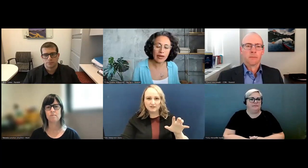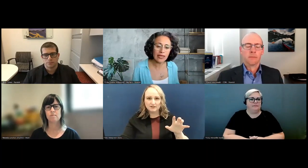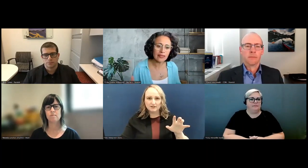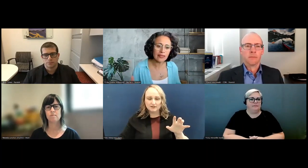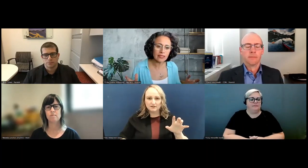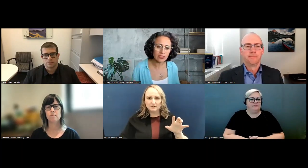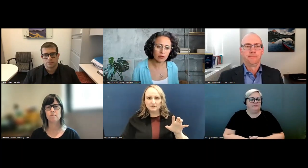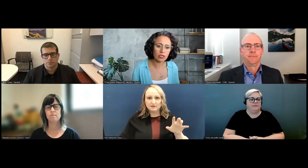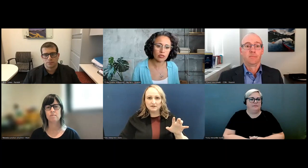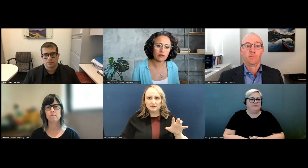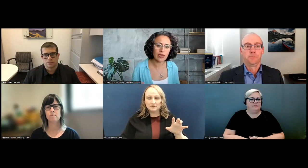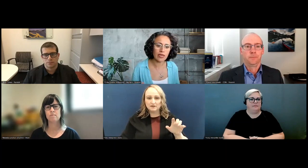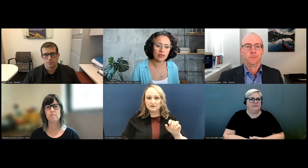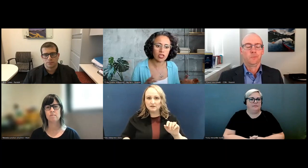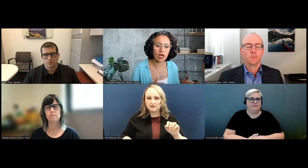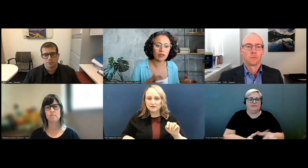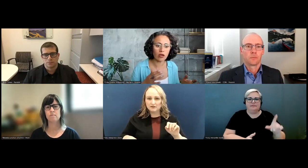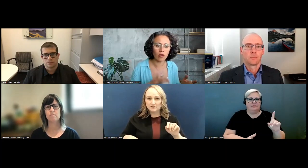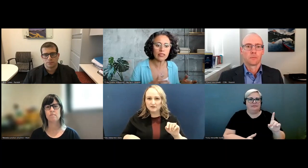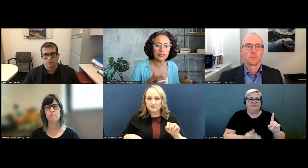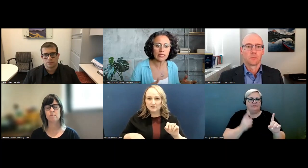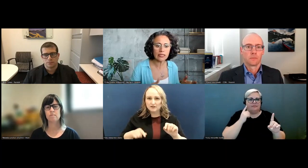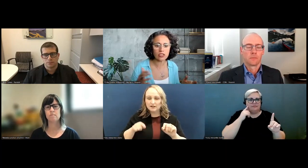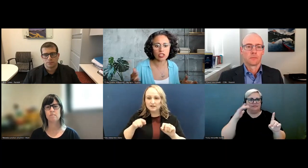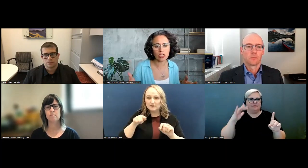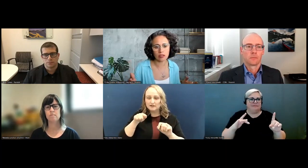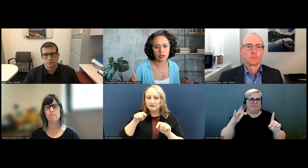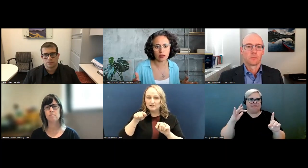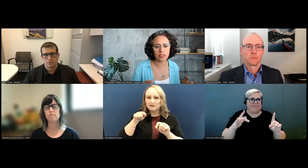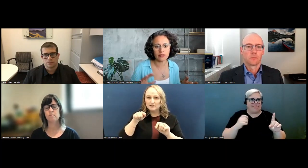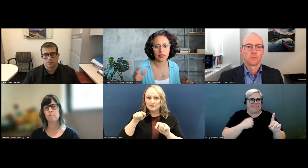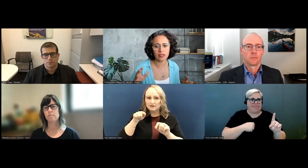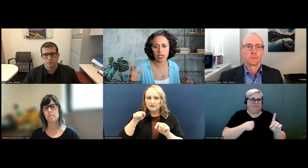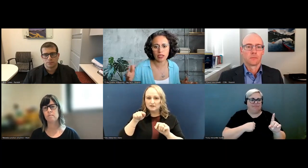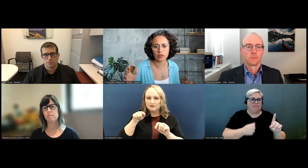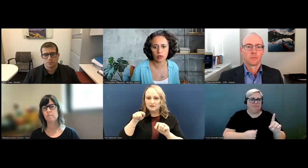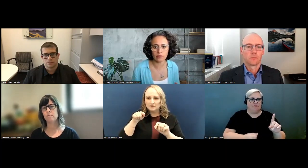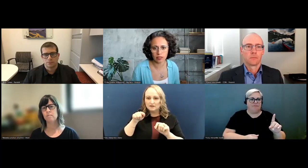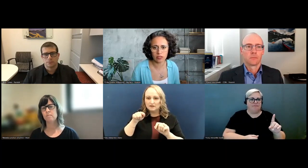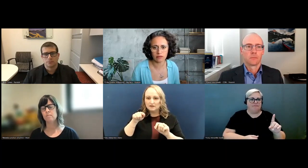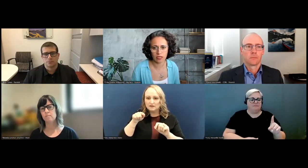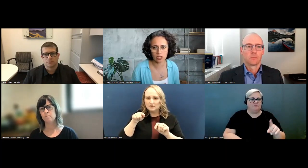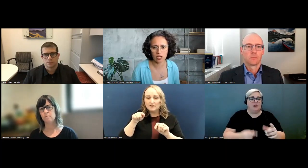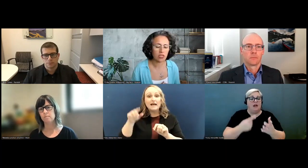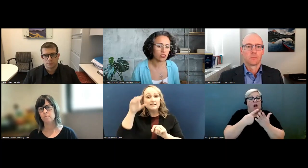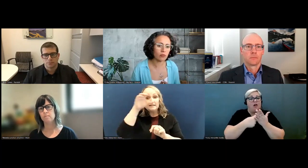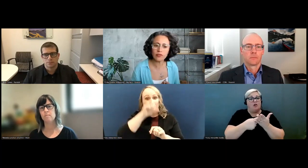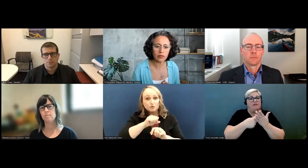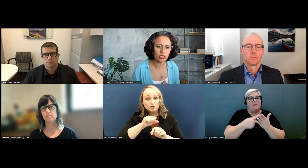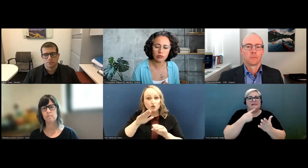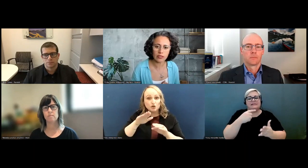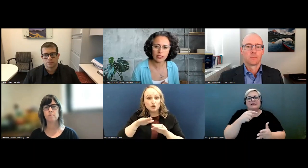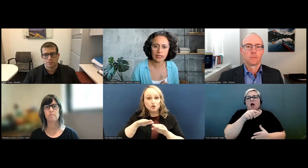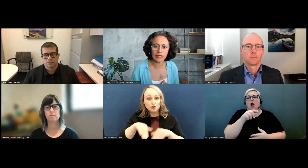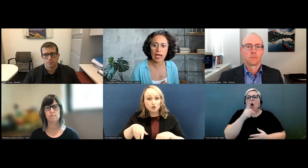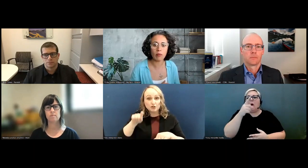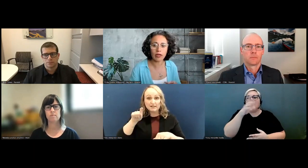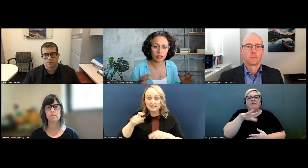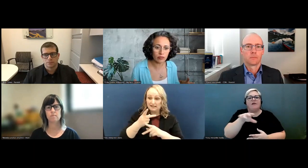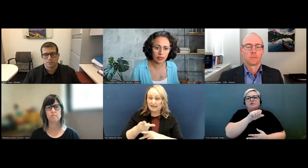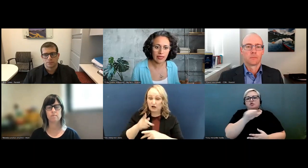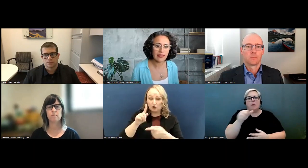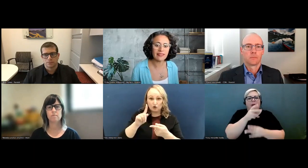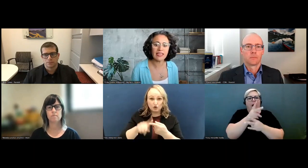that Brenda and also break the assumption that a child only needs childcare until they are 10 or 12 years of age. Some of our children in